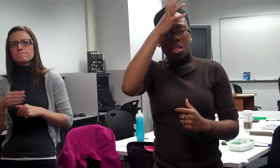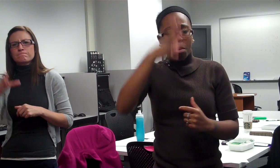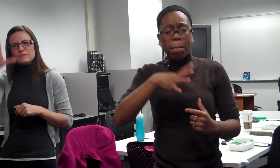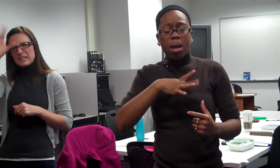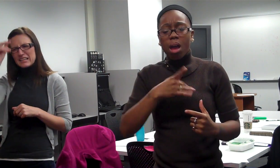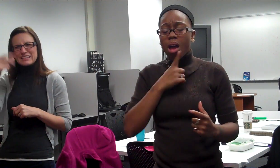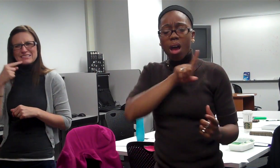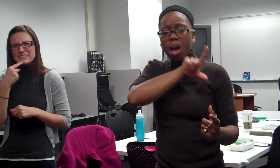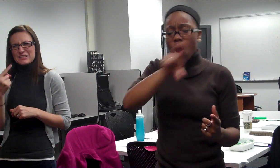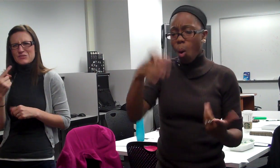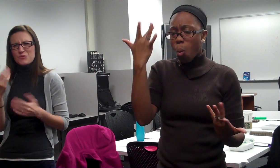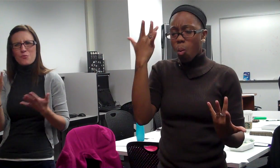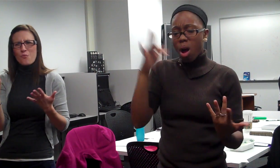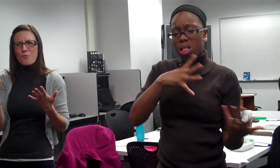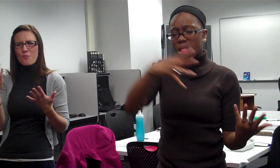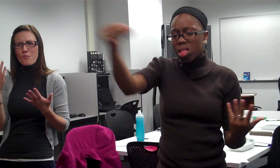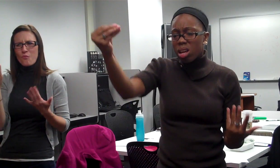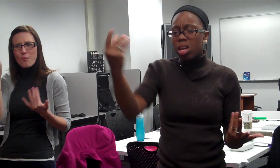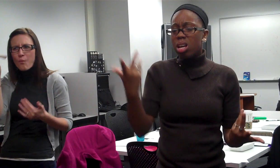wait? They were only 10 minutes late.